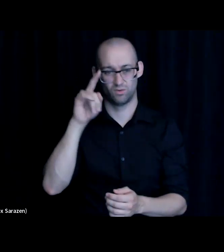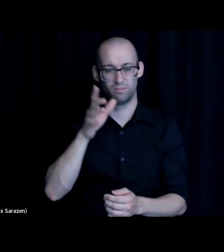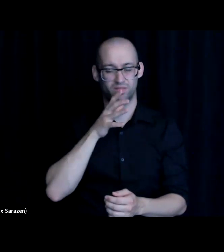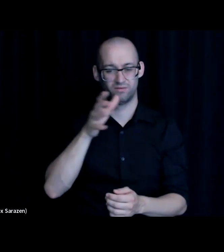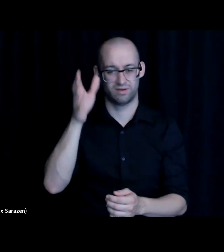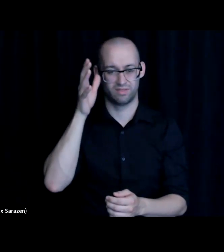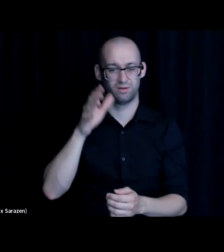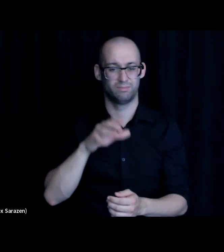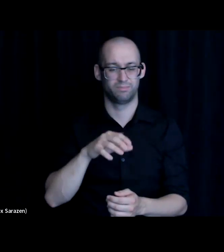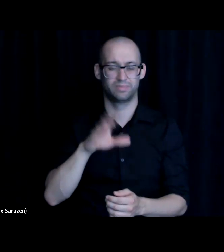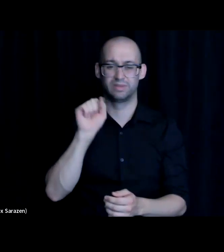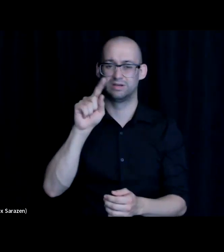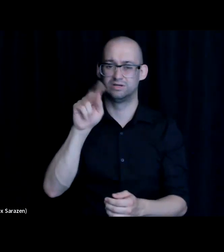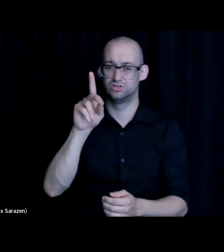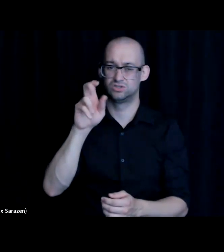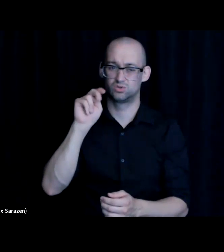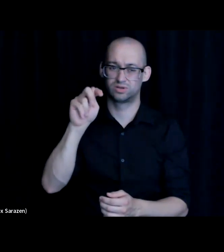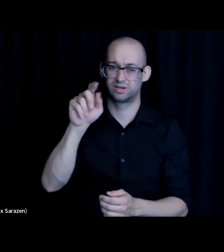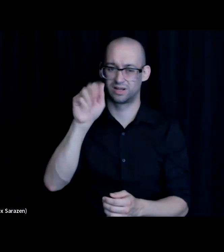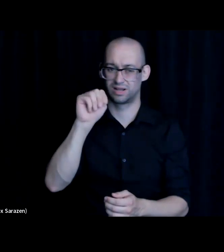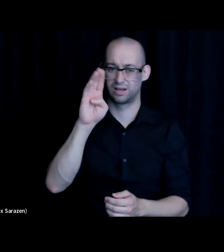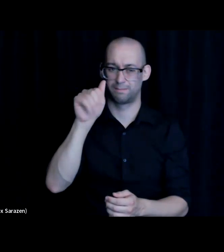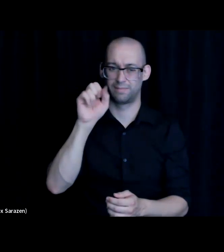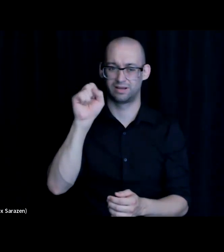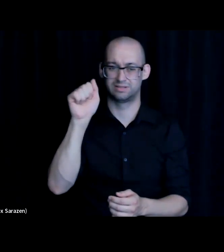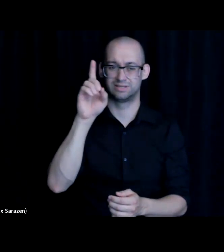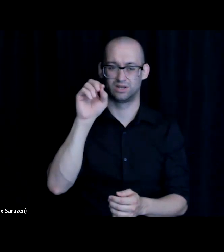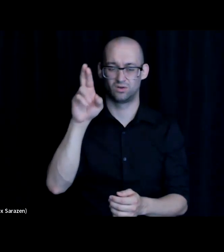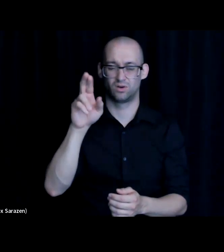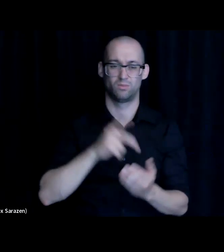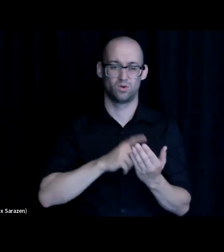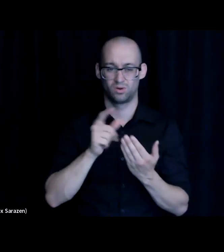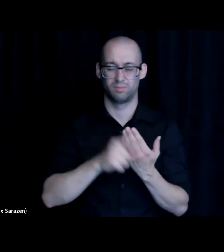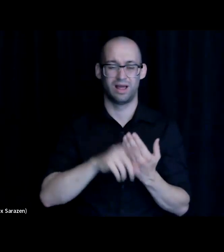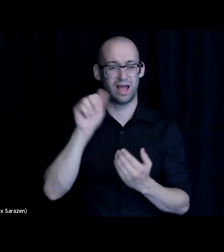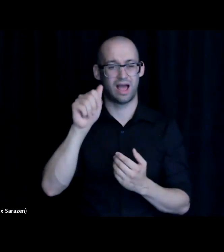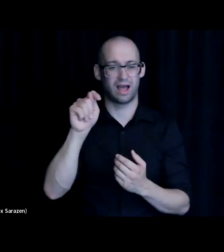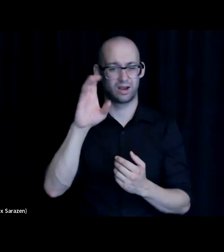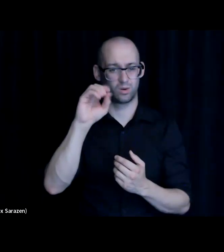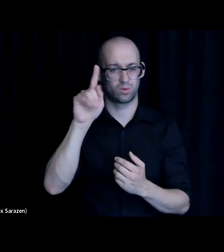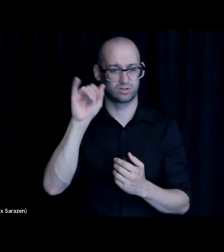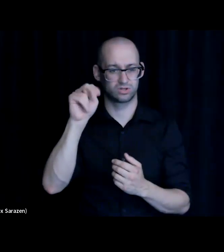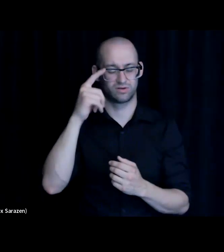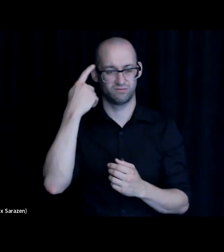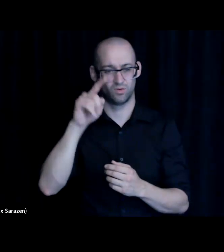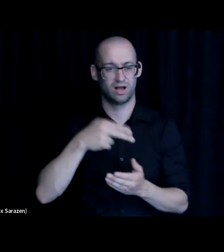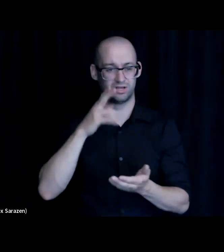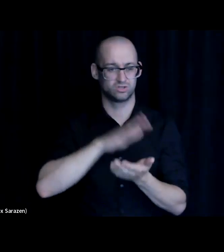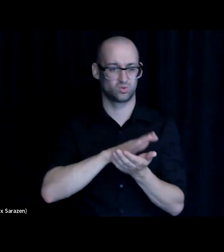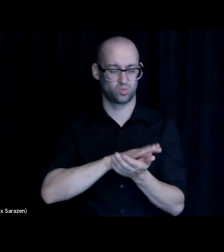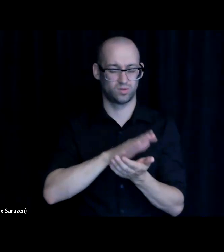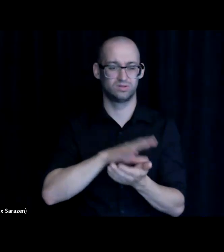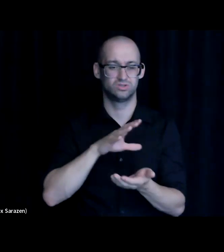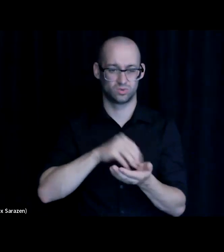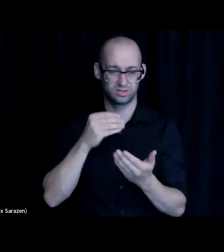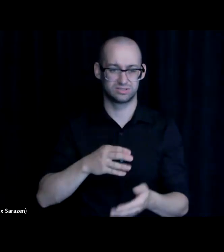the student ambassador program, just to kind of... Okay, so EPIC Coalition for the high school students meets once a month during the school year.